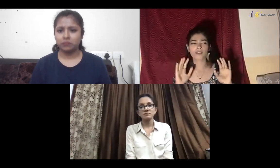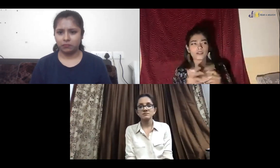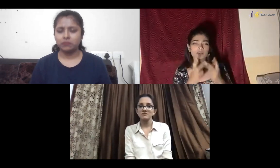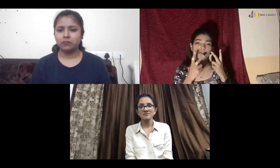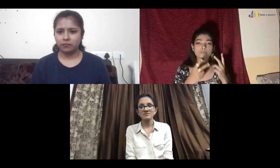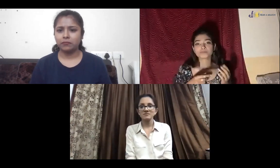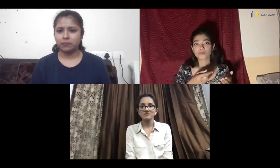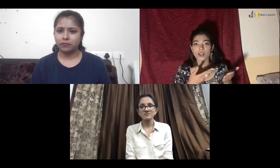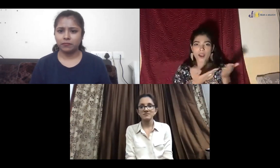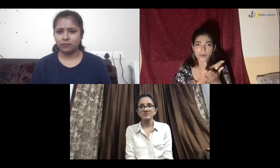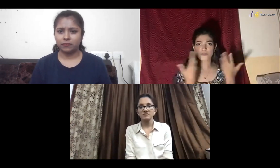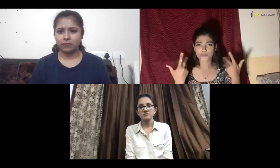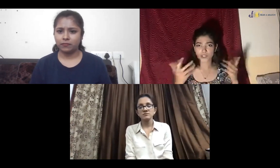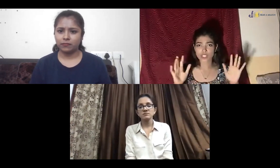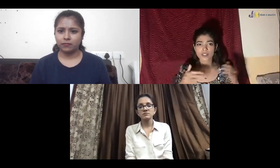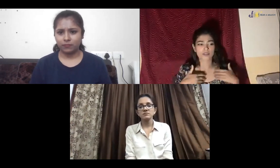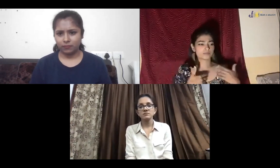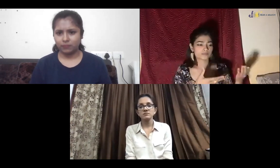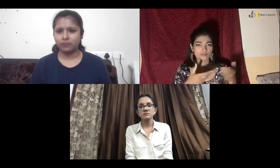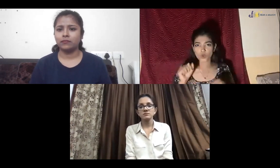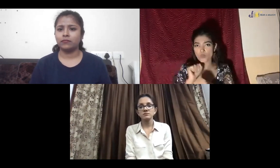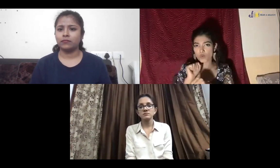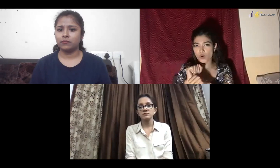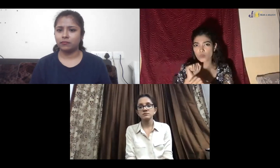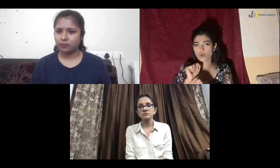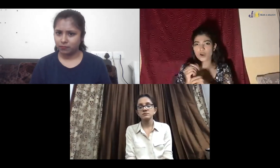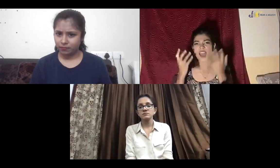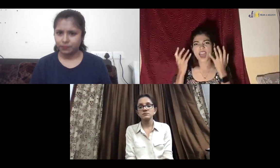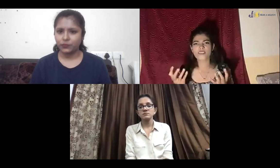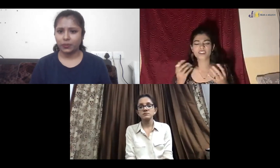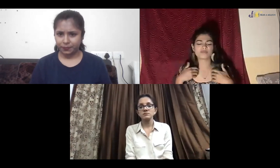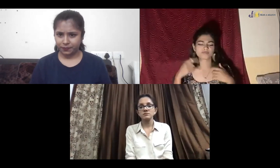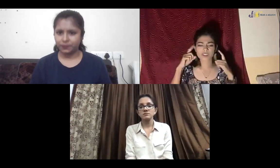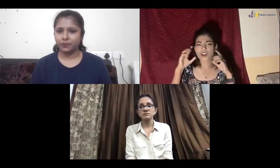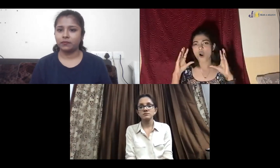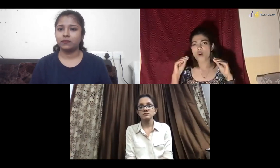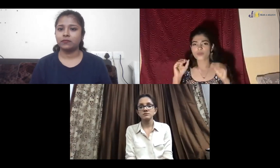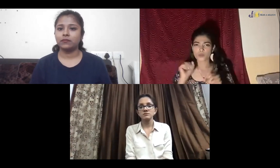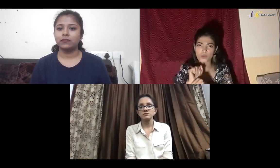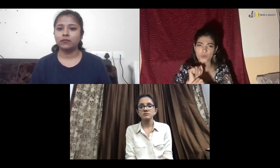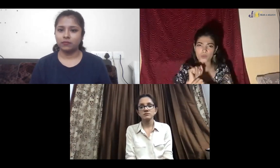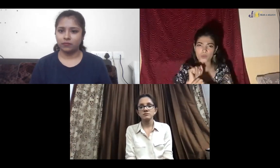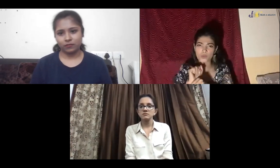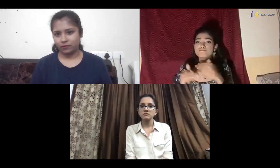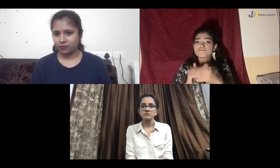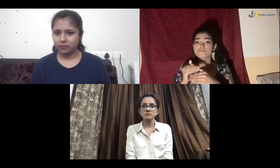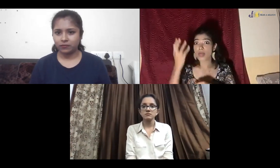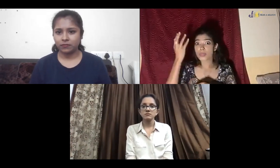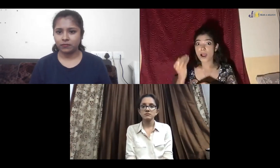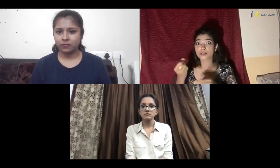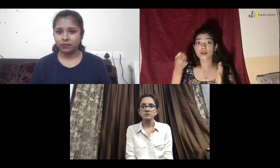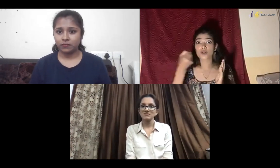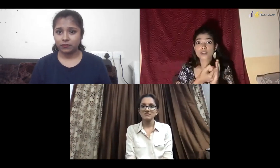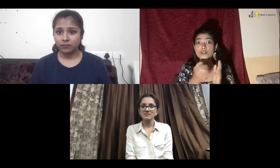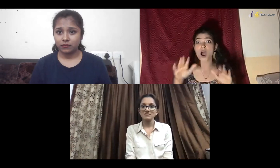independent. I'm very independent. But I was working. They gave me the heavy work. So okay,